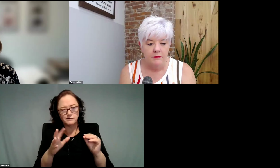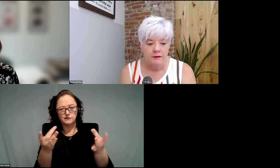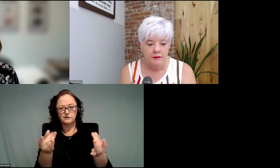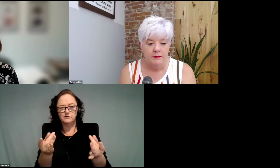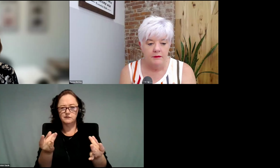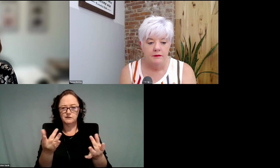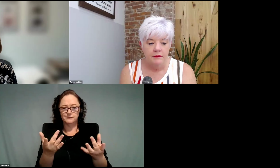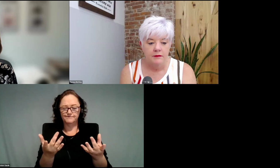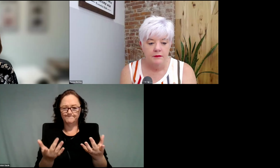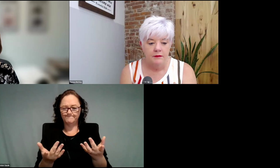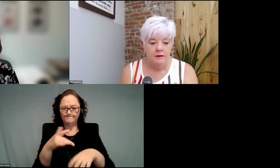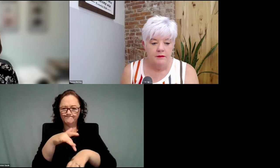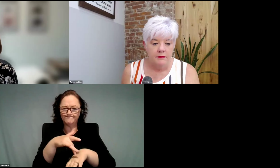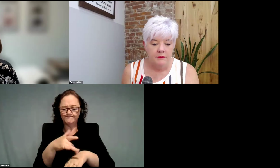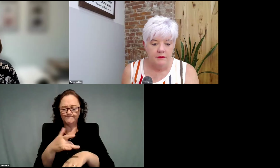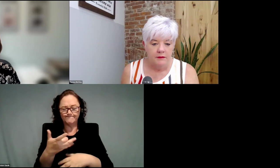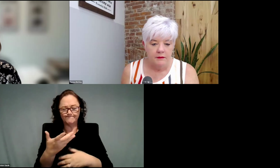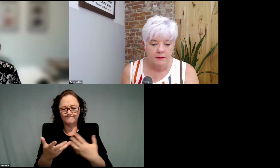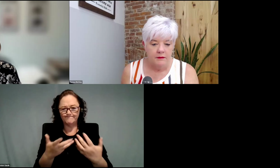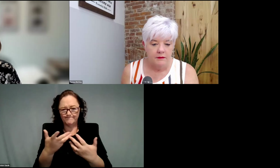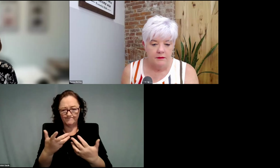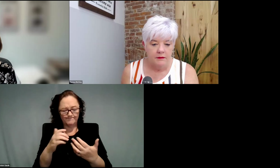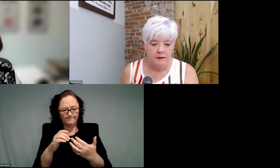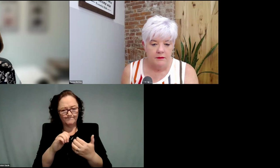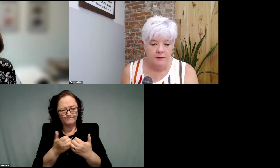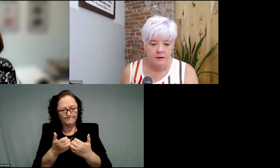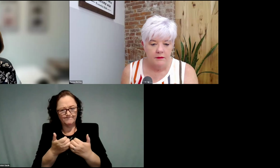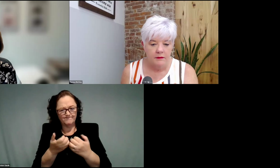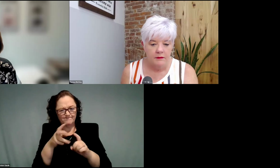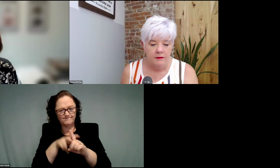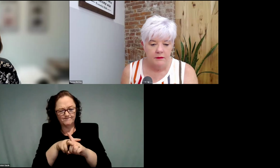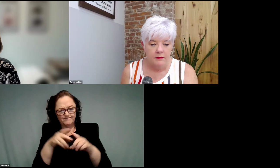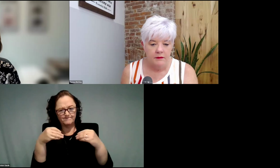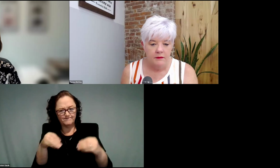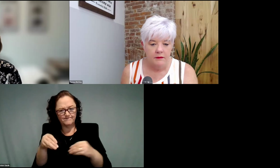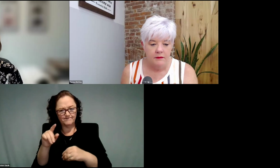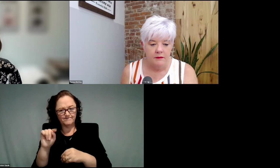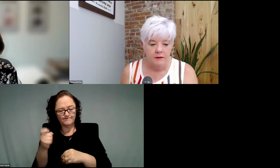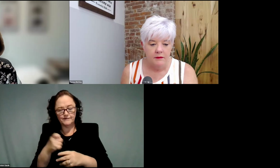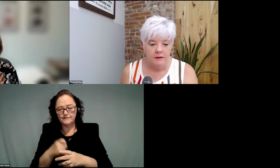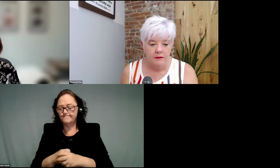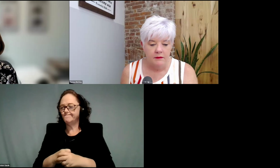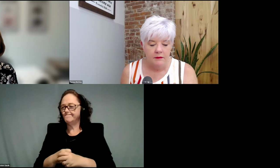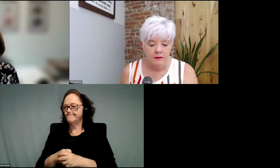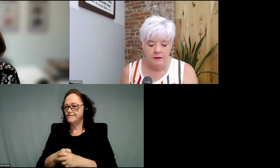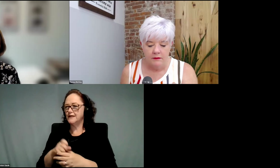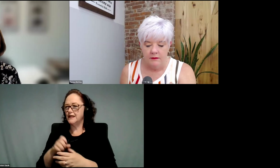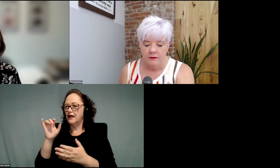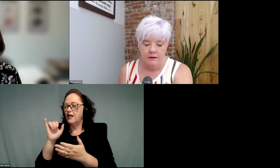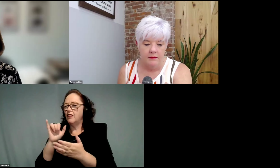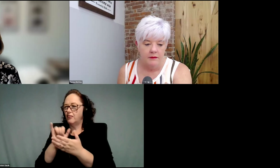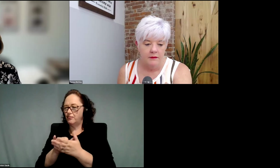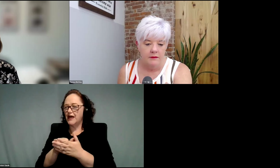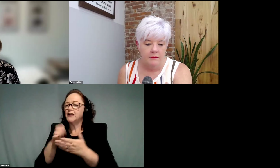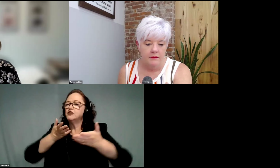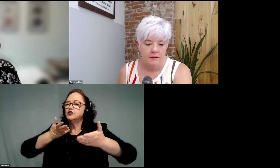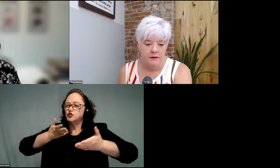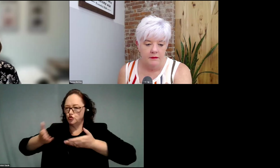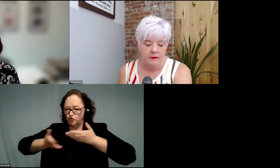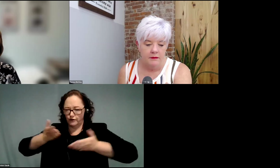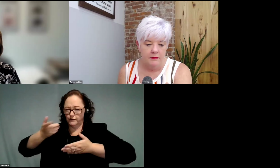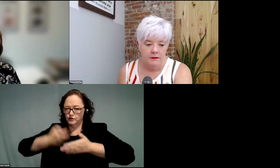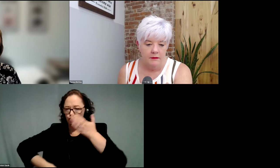apply in that kind of situation? To the extent this is a service charge, the photography services